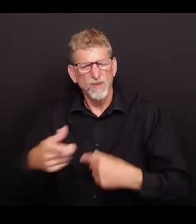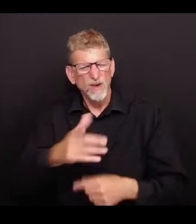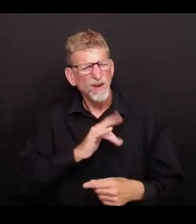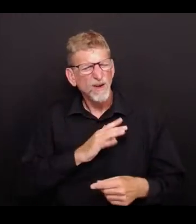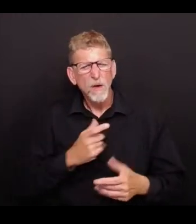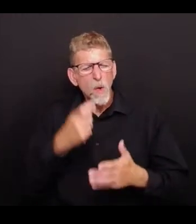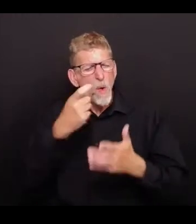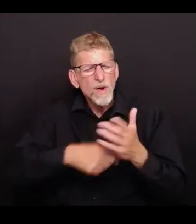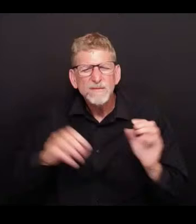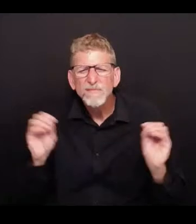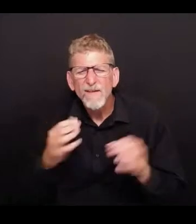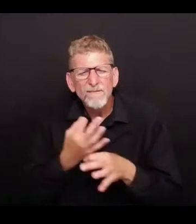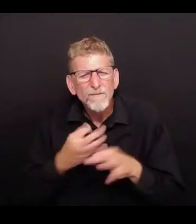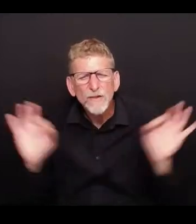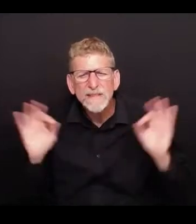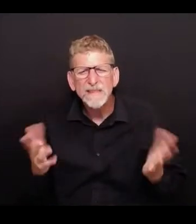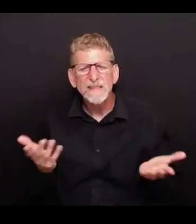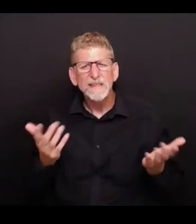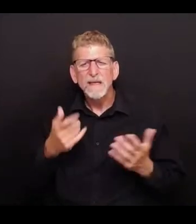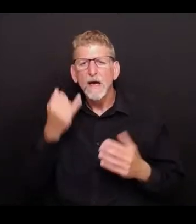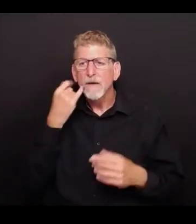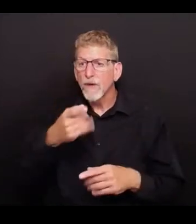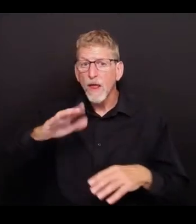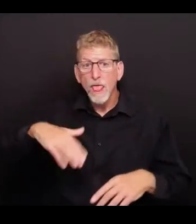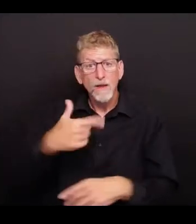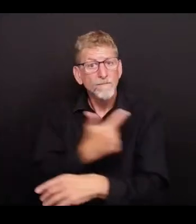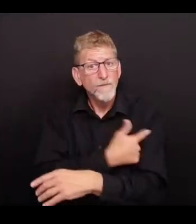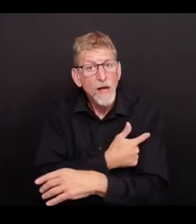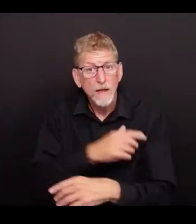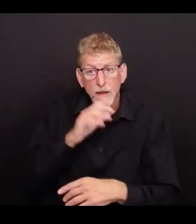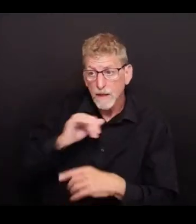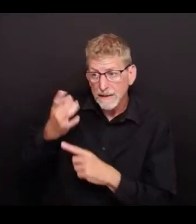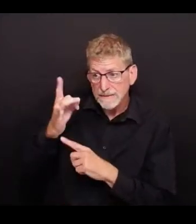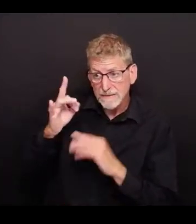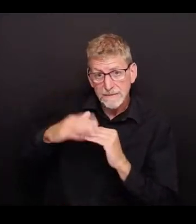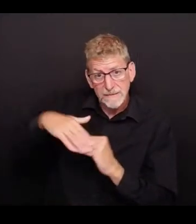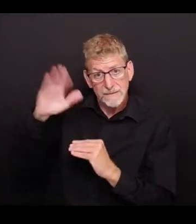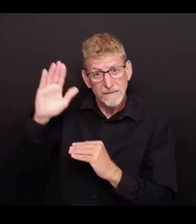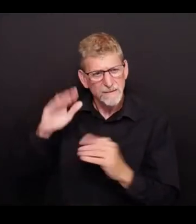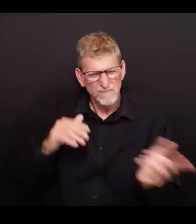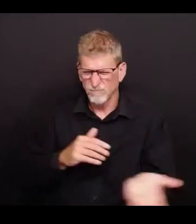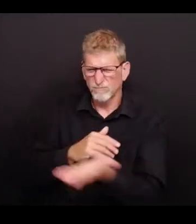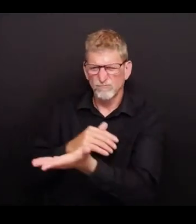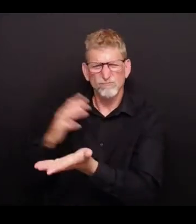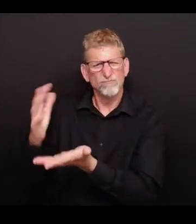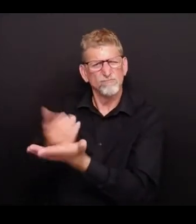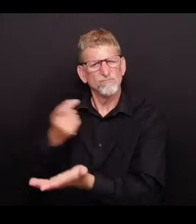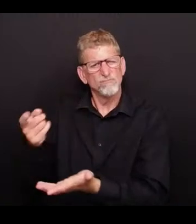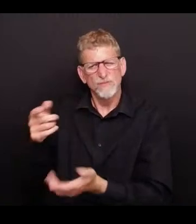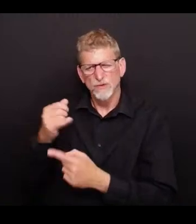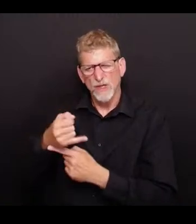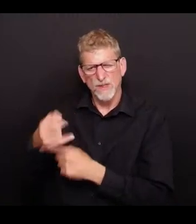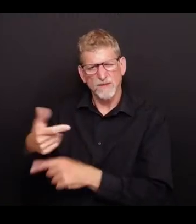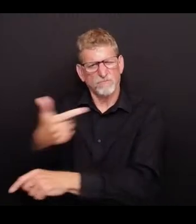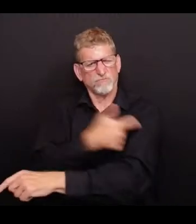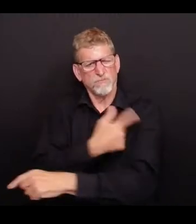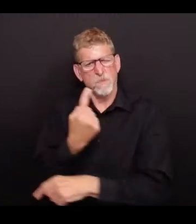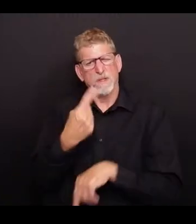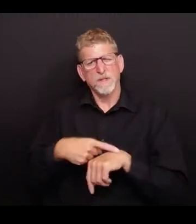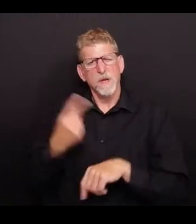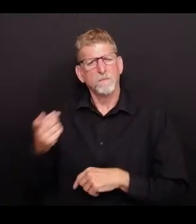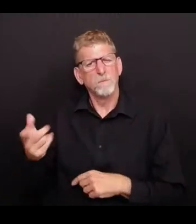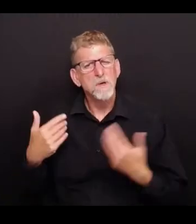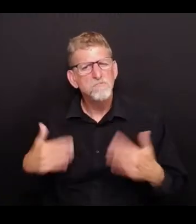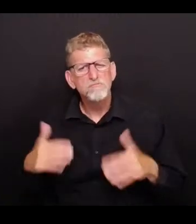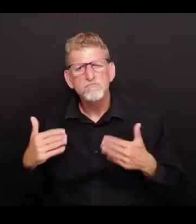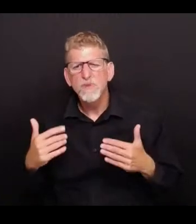for anyone over age 18 who has not gotten vaccinated yet. And it's a once and done. There